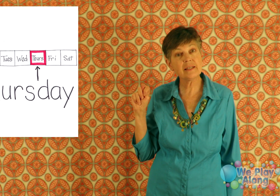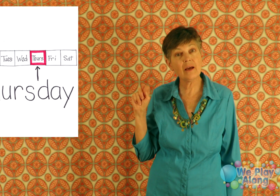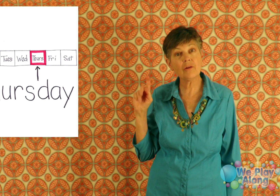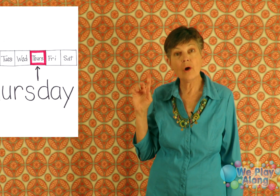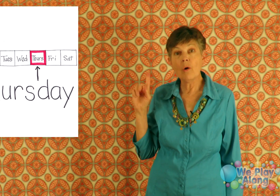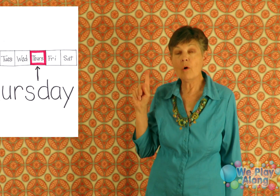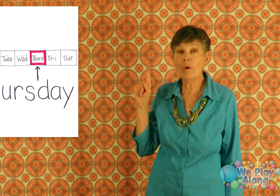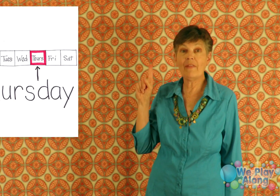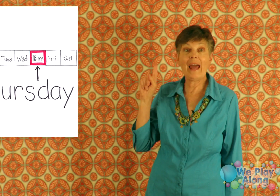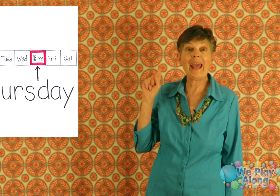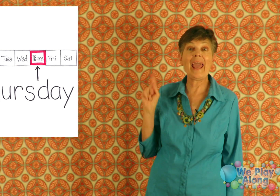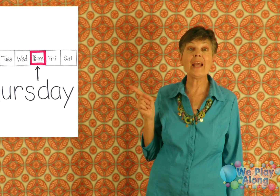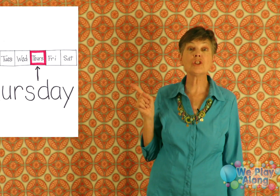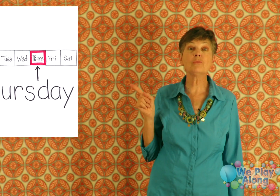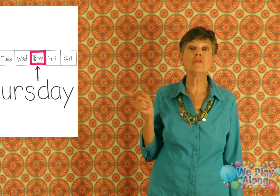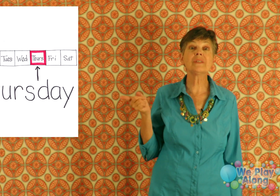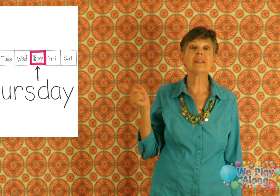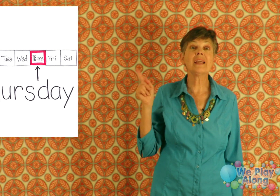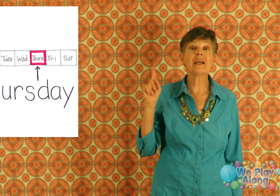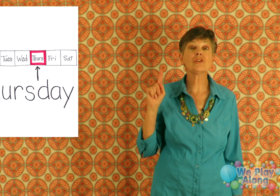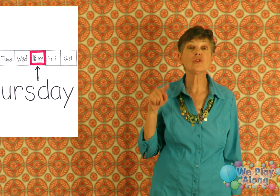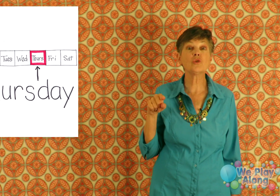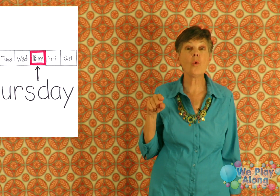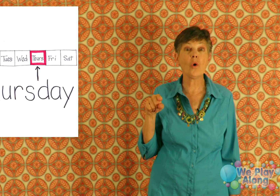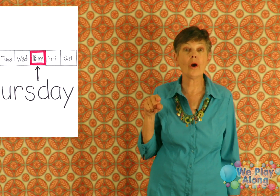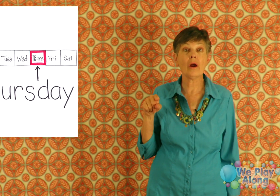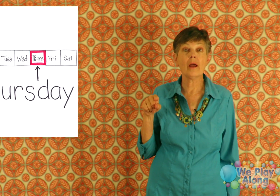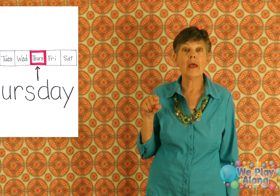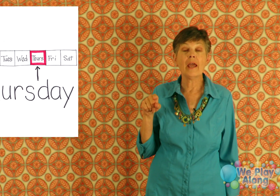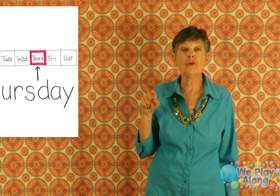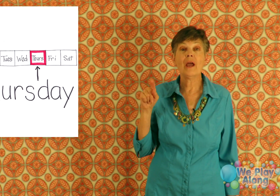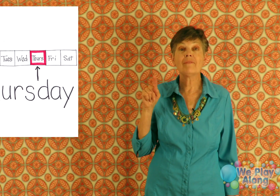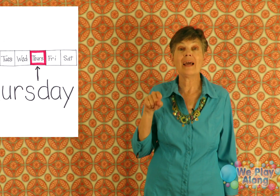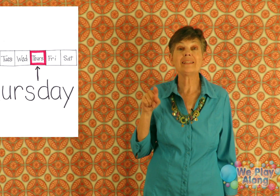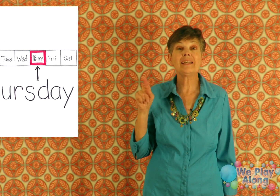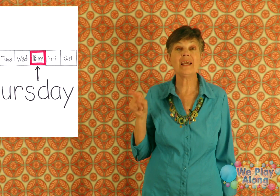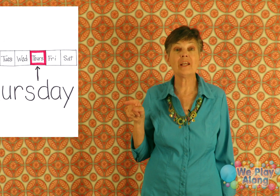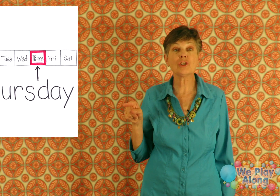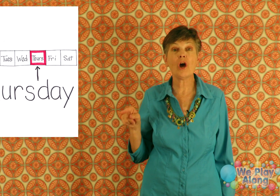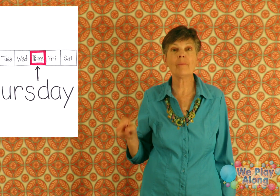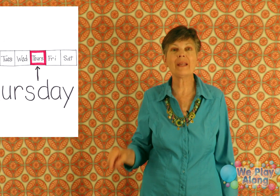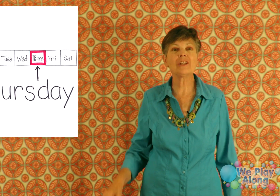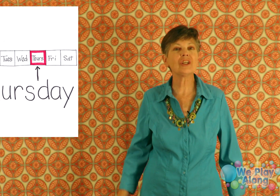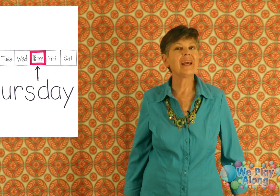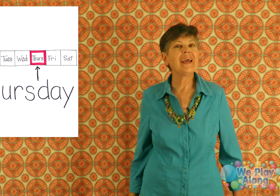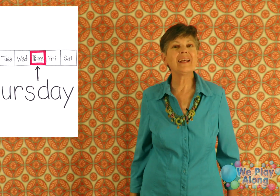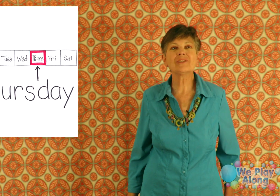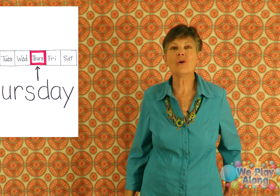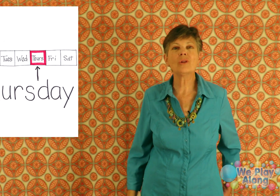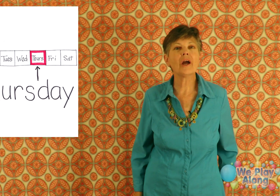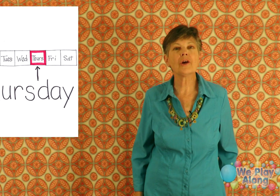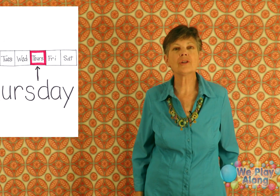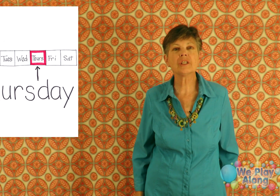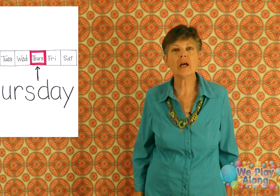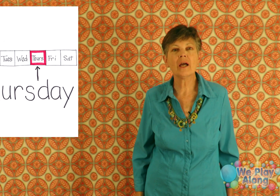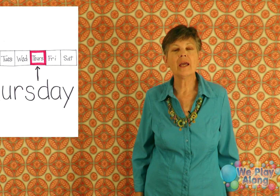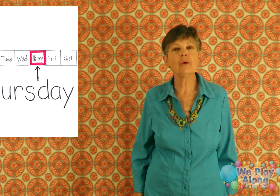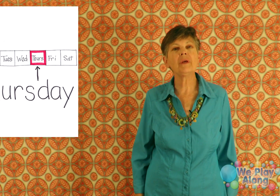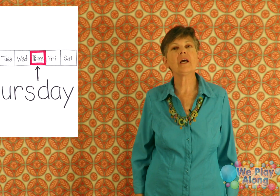sound. Well, when that H moves in next door, and you have that TH combination, it's no longer T, it